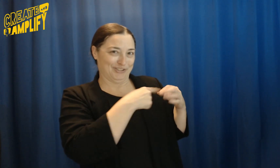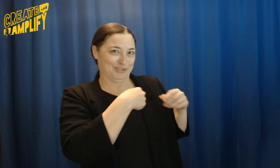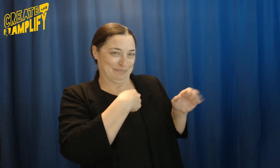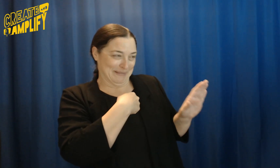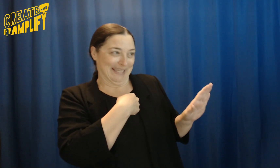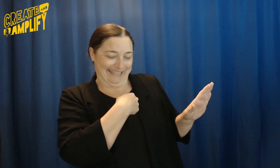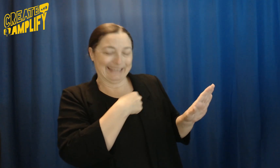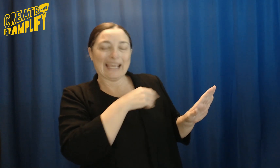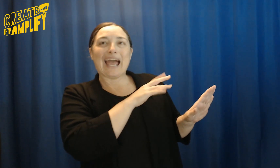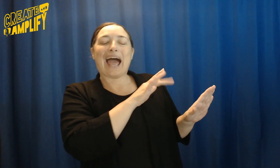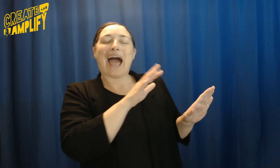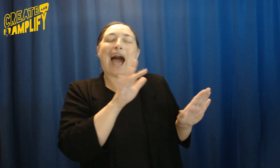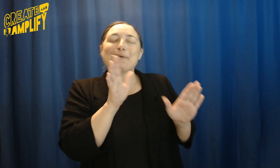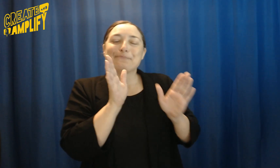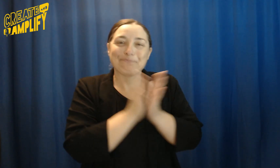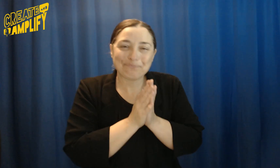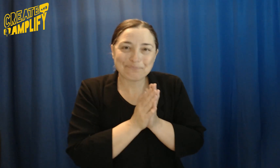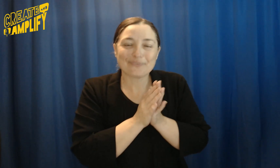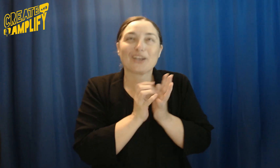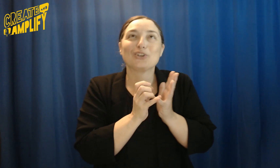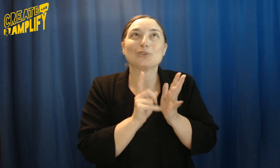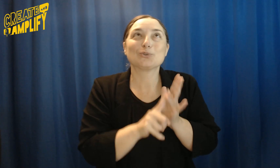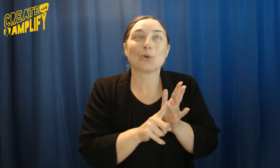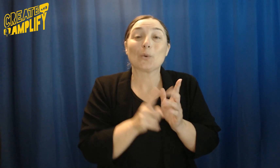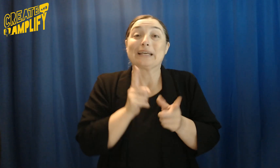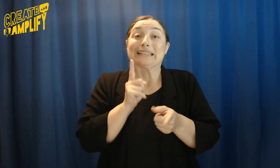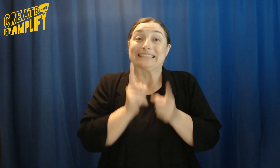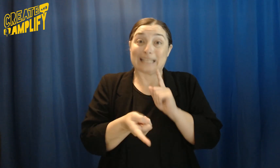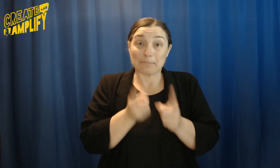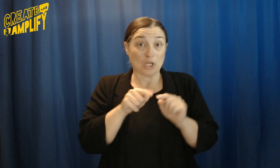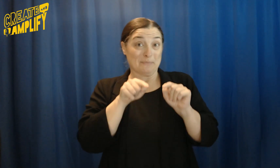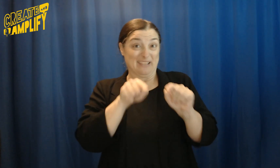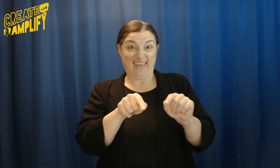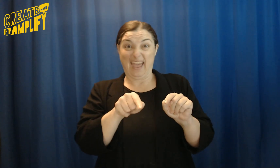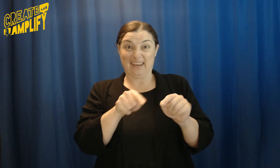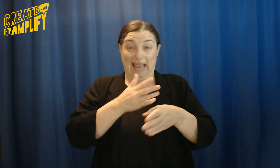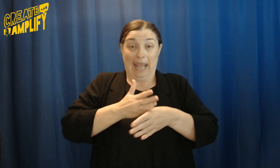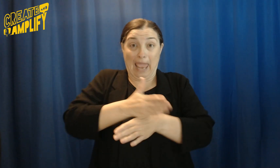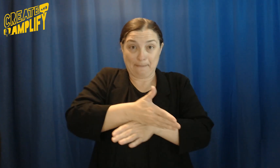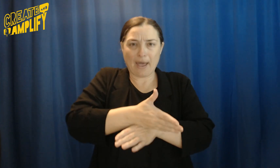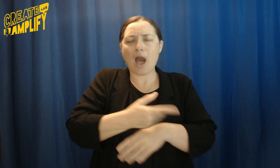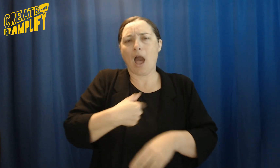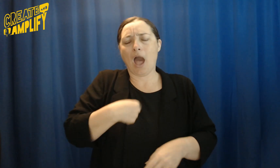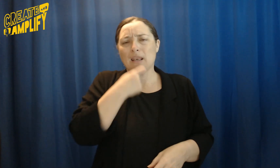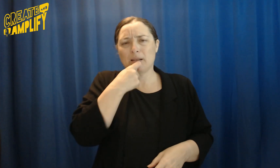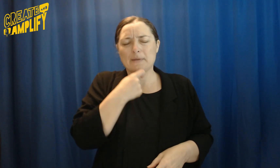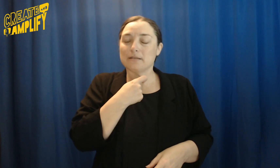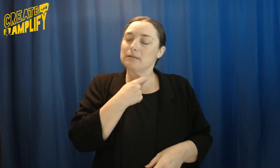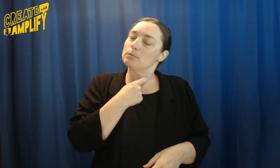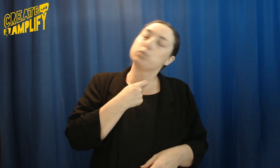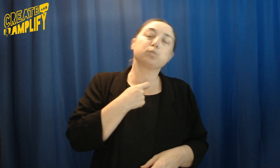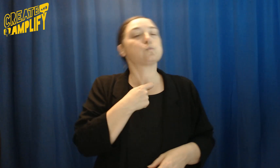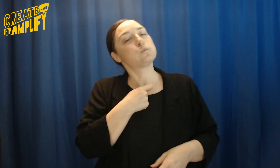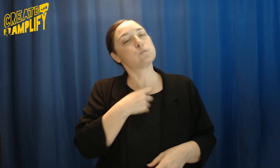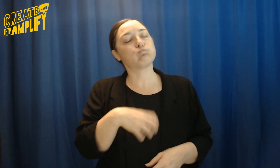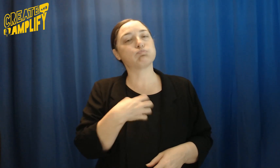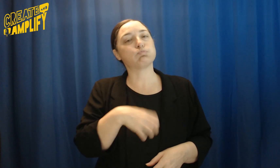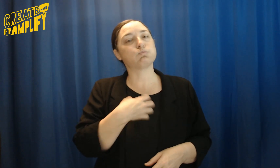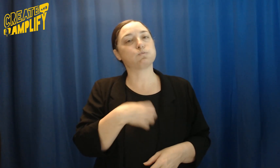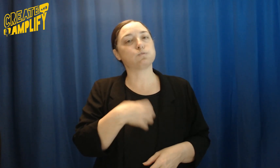quest. Yeah, sometimes the labour element shits me and other times and when it does